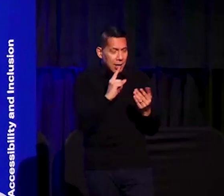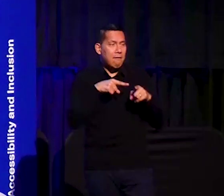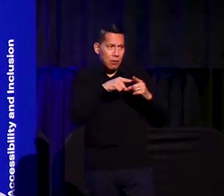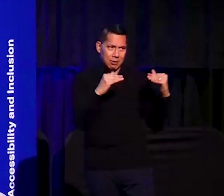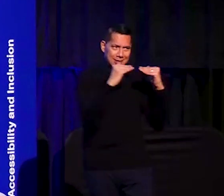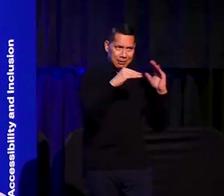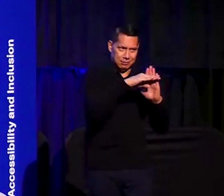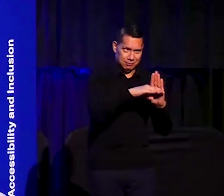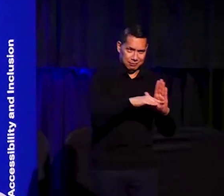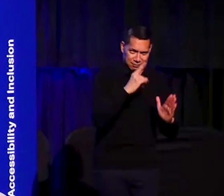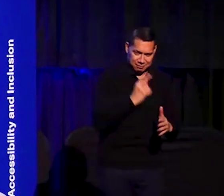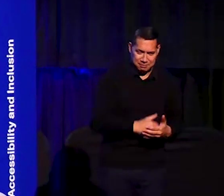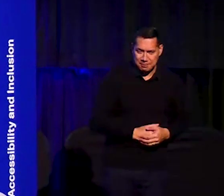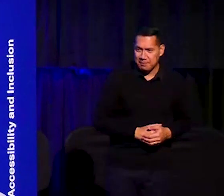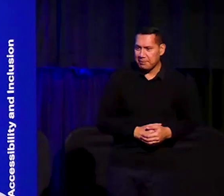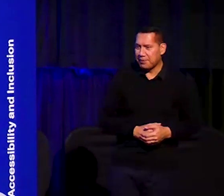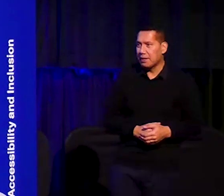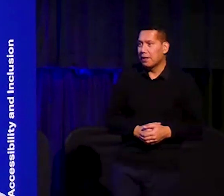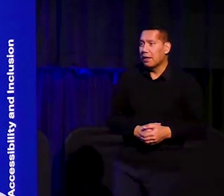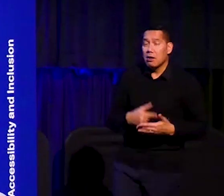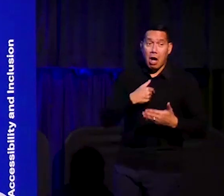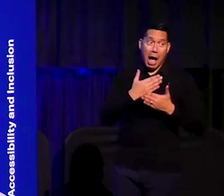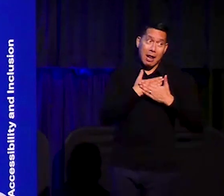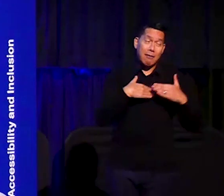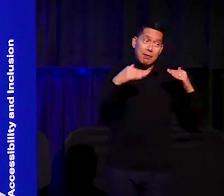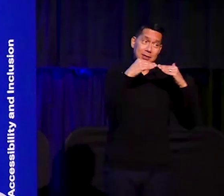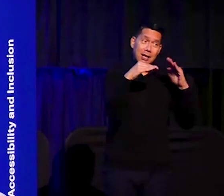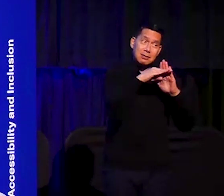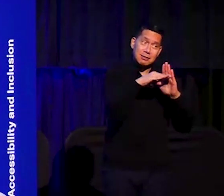Now, I have to say, as much as I love standards,